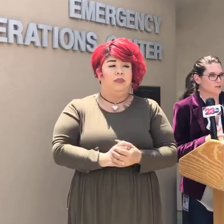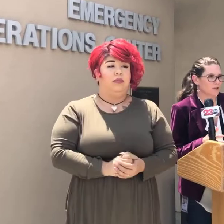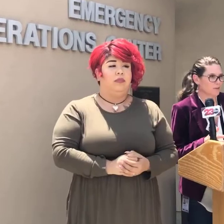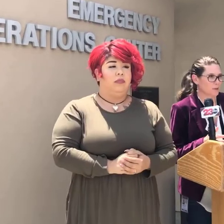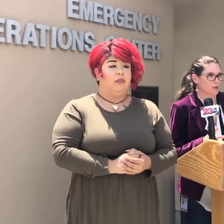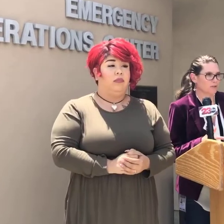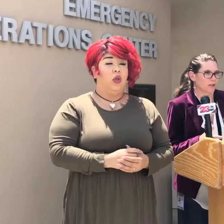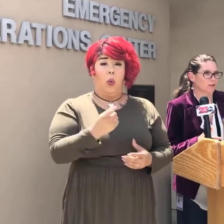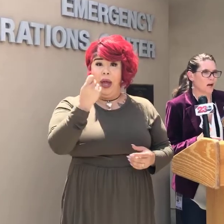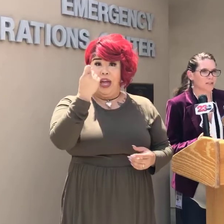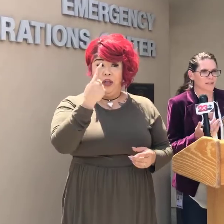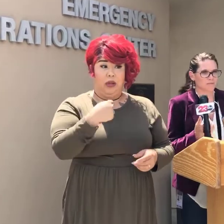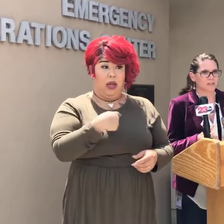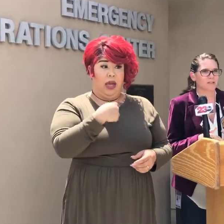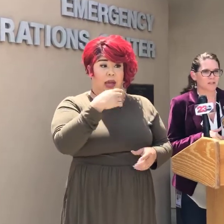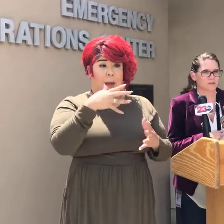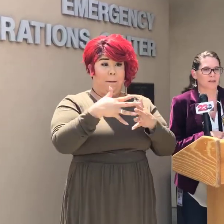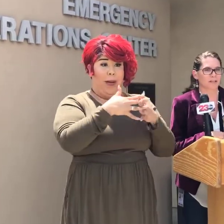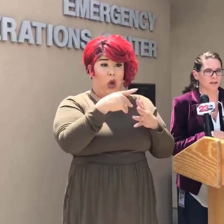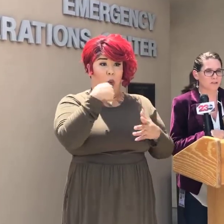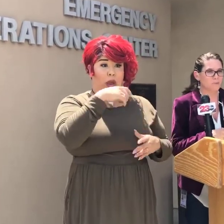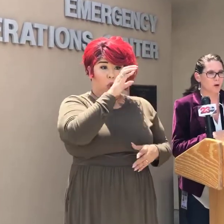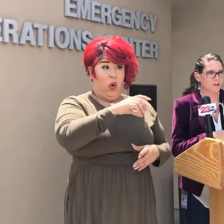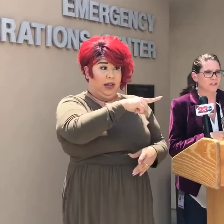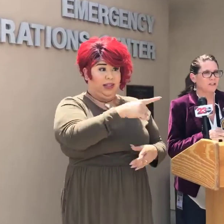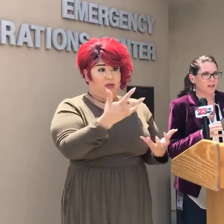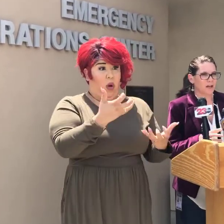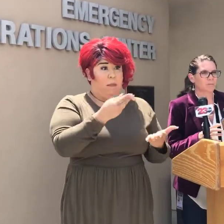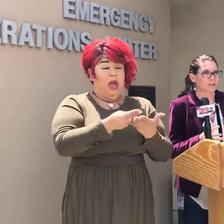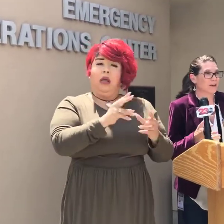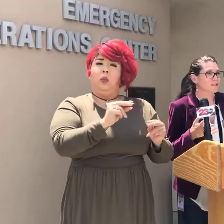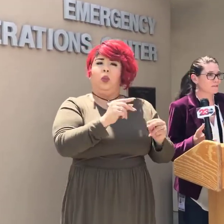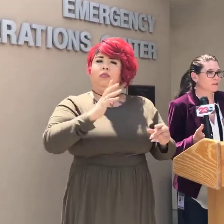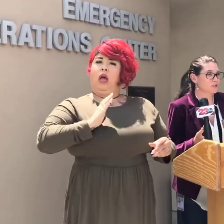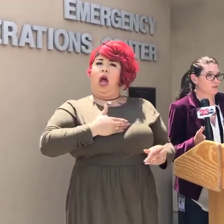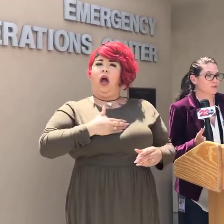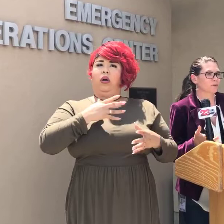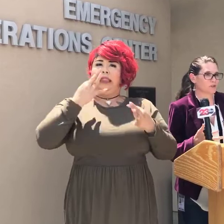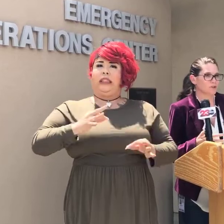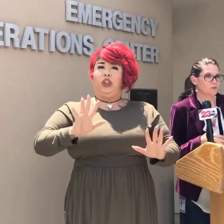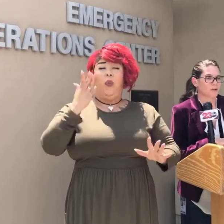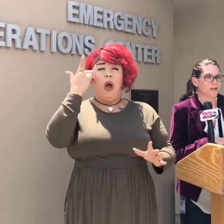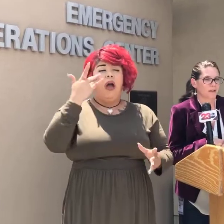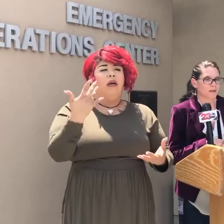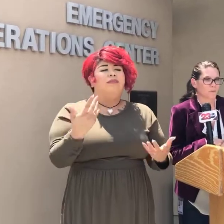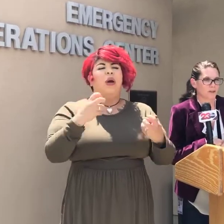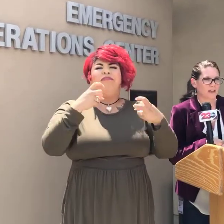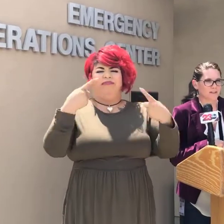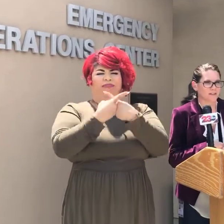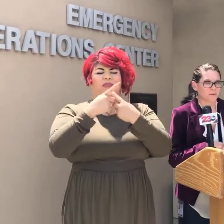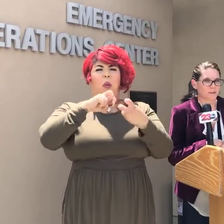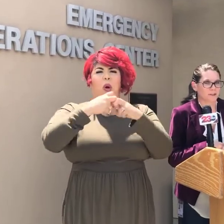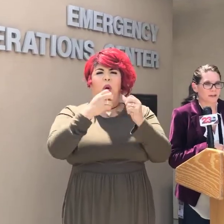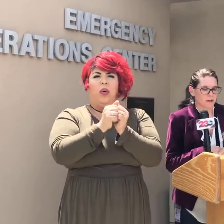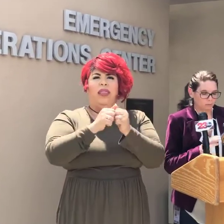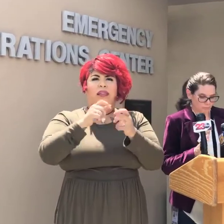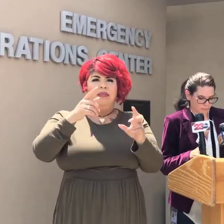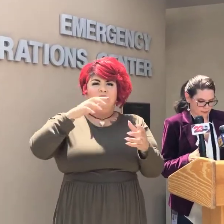not a decision of the American Red Cross. That was a decision on the county's part because of the logistical issues that come with that.